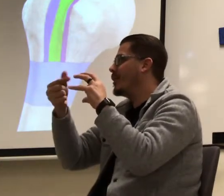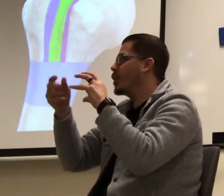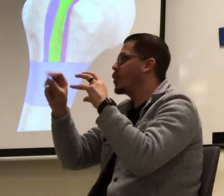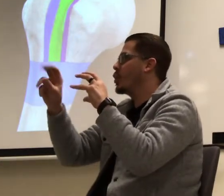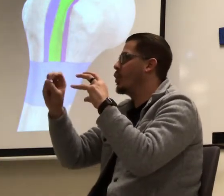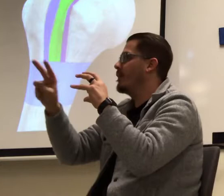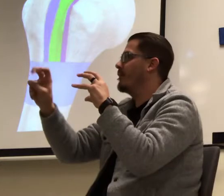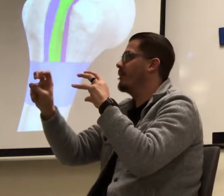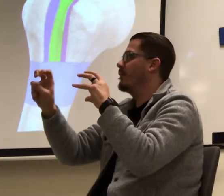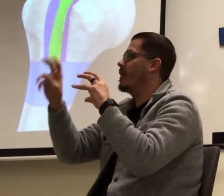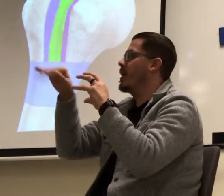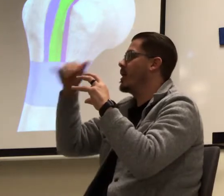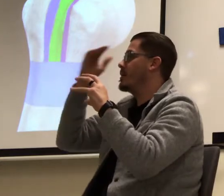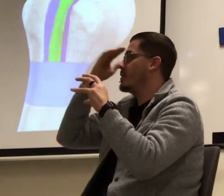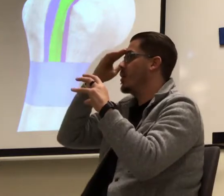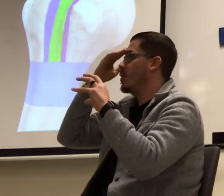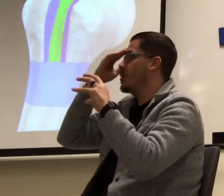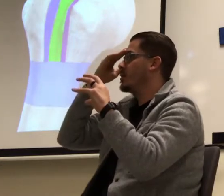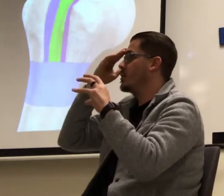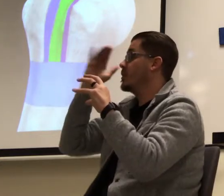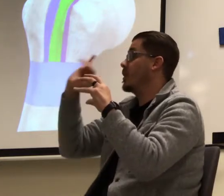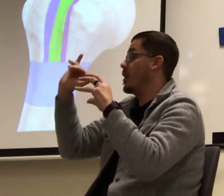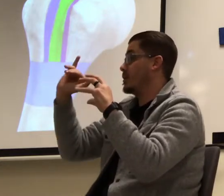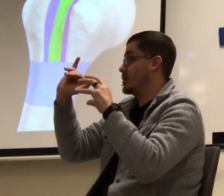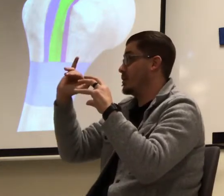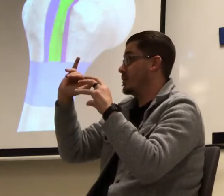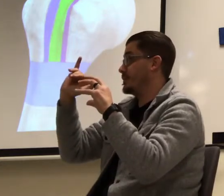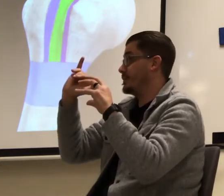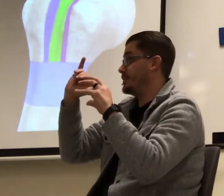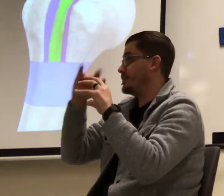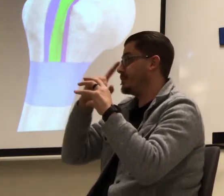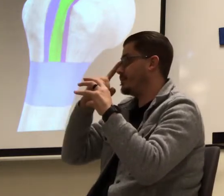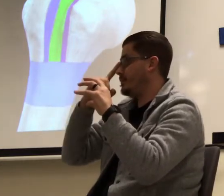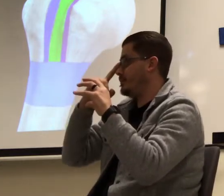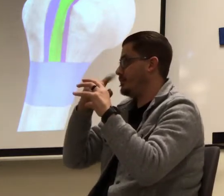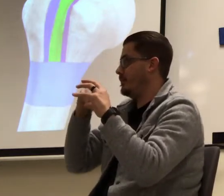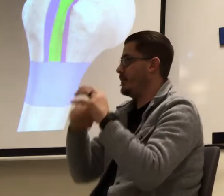This is also known as the bicipital groove,